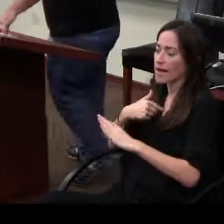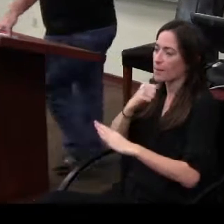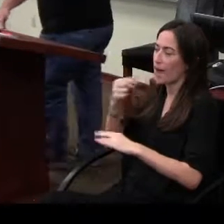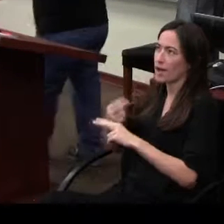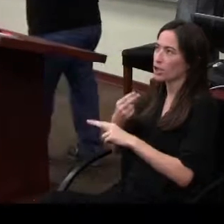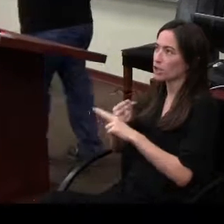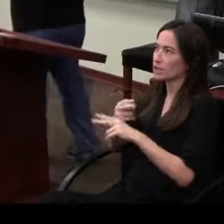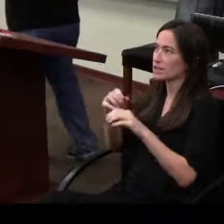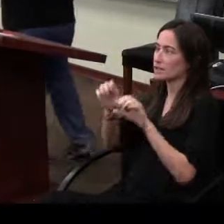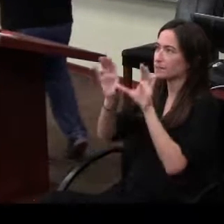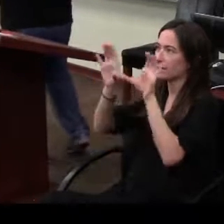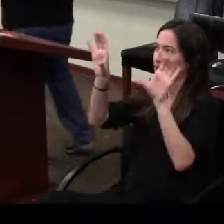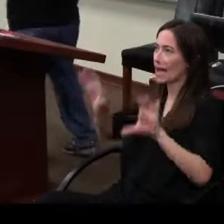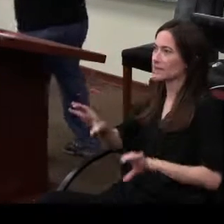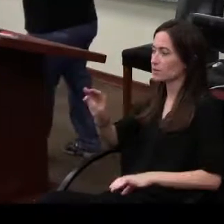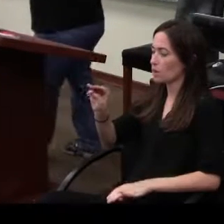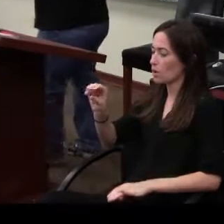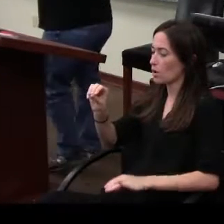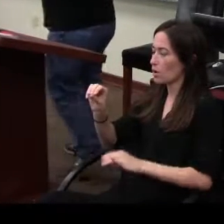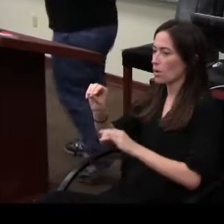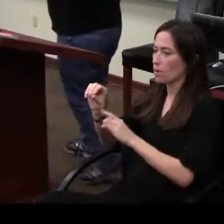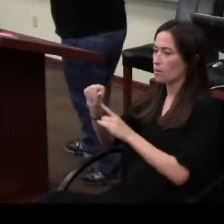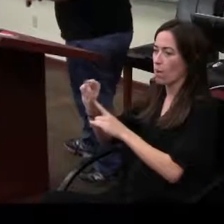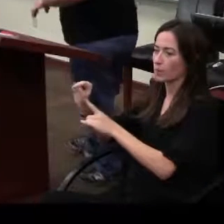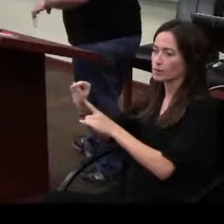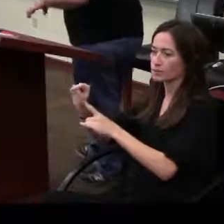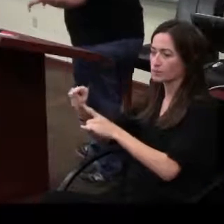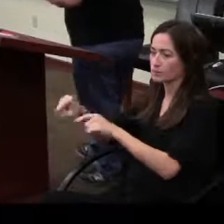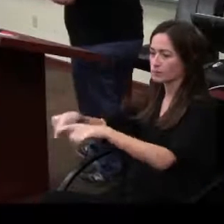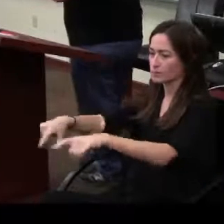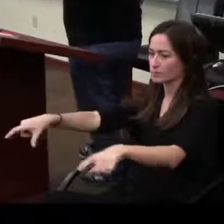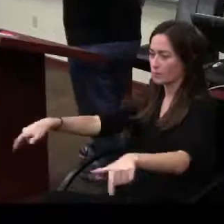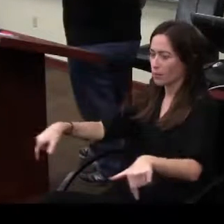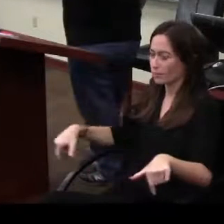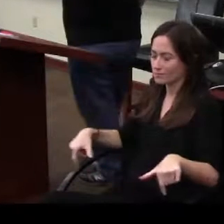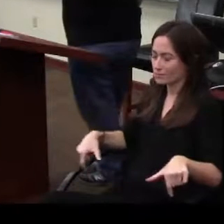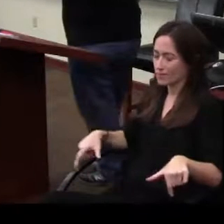thing that so many people do to try to spell this out. But